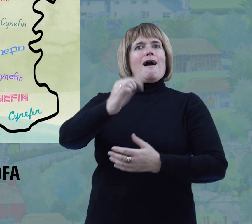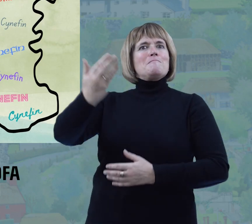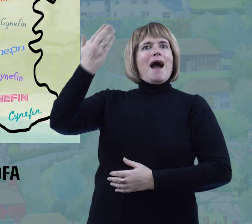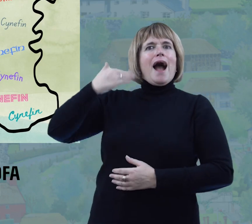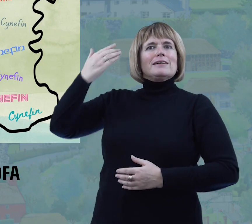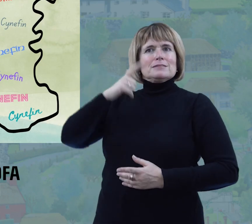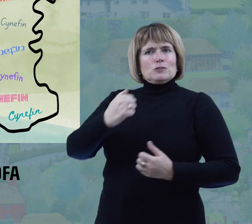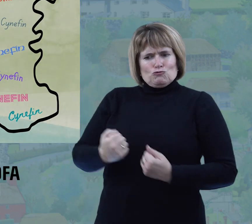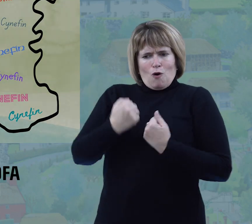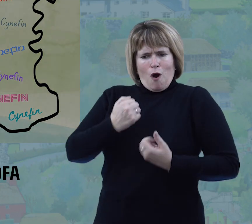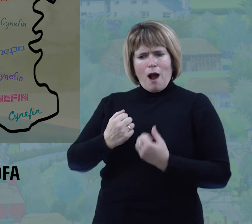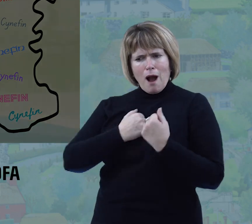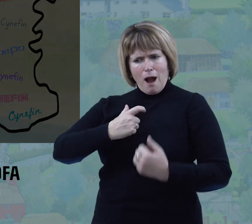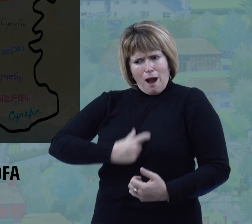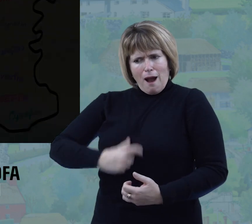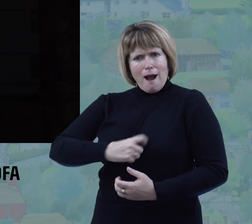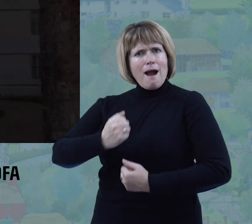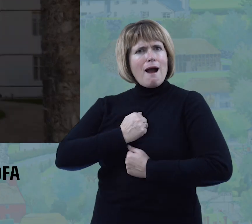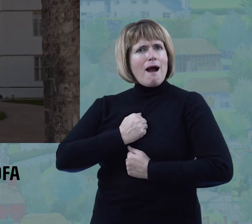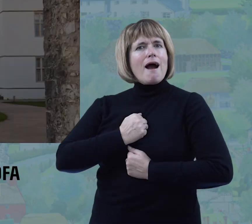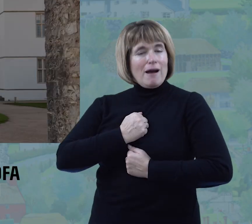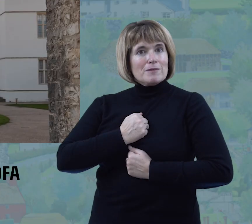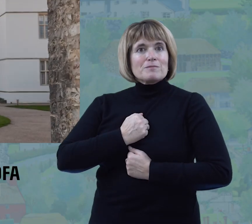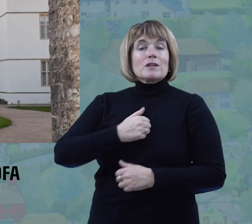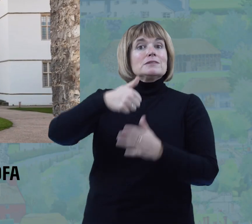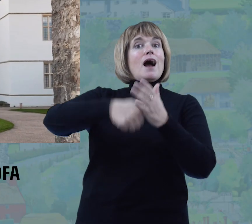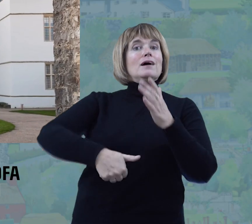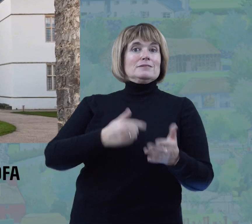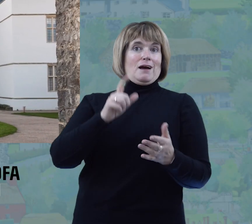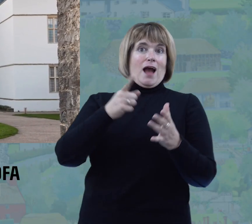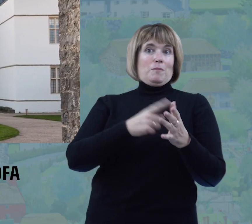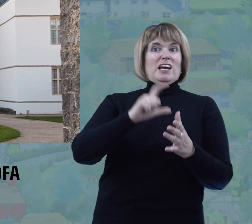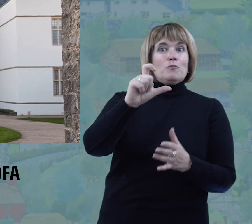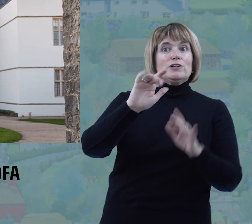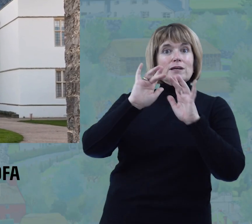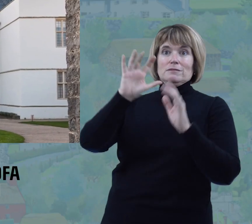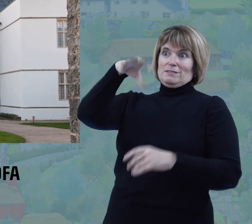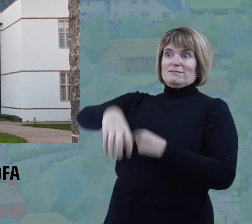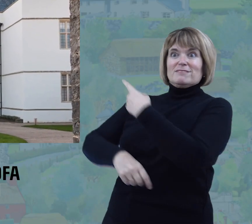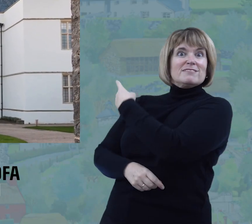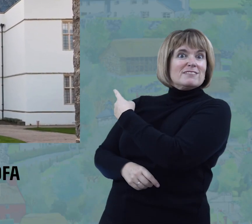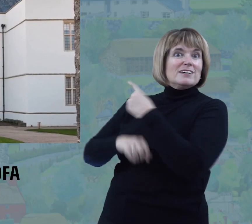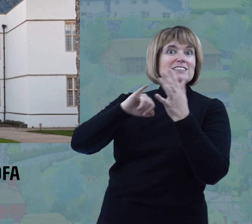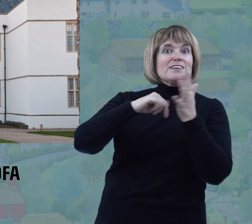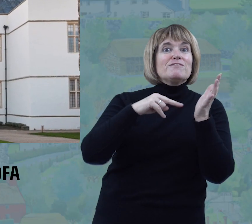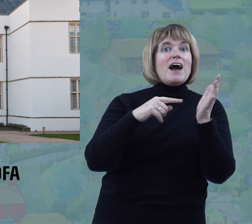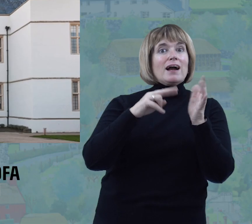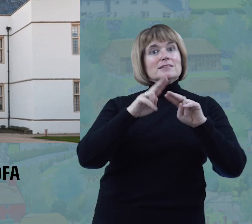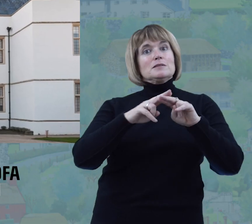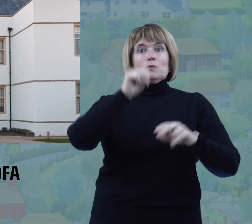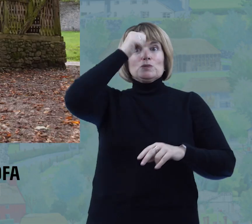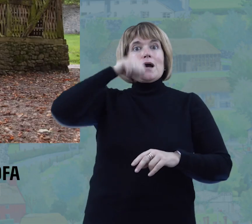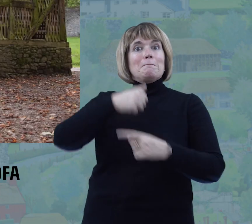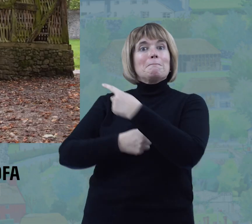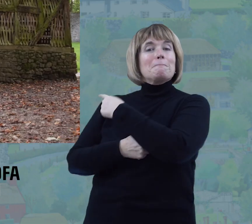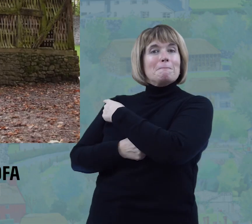and give you a stronger connection to your Cynefin. Let's use one of Amgueddfa Cymru's sites as an example. St Fagans National